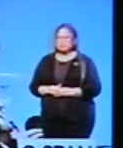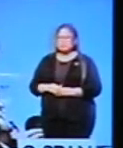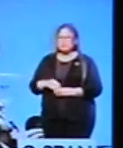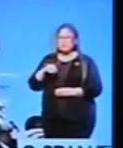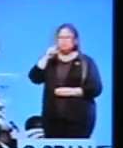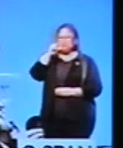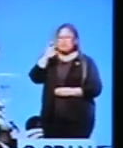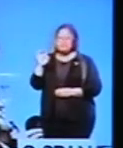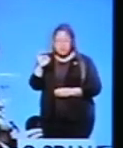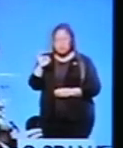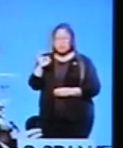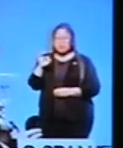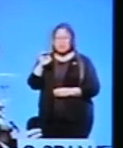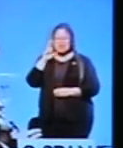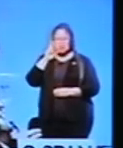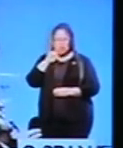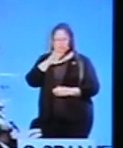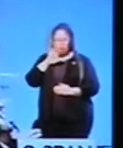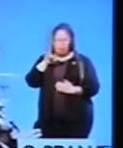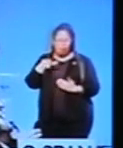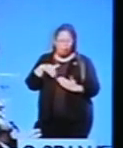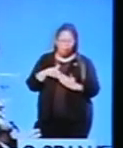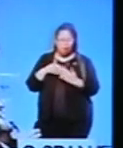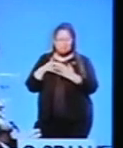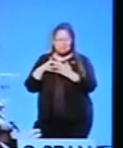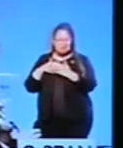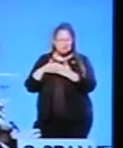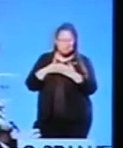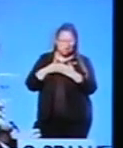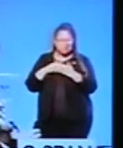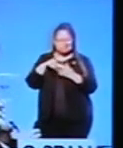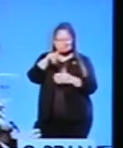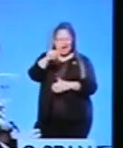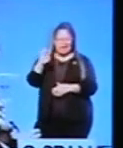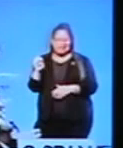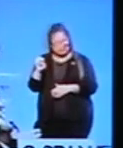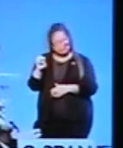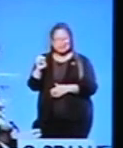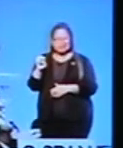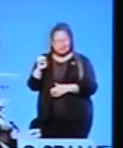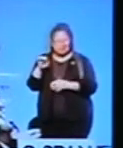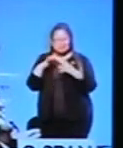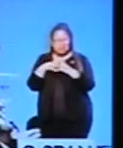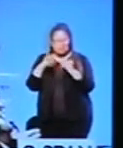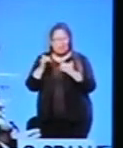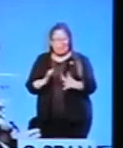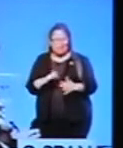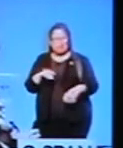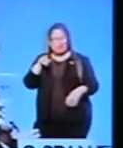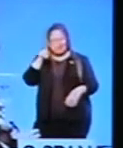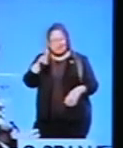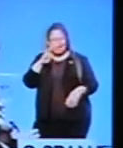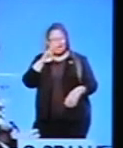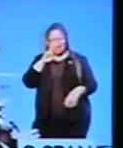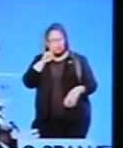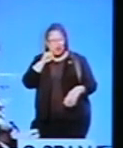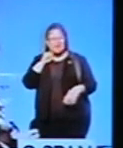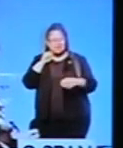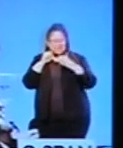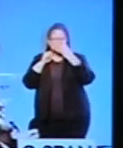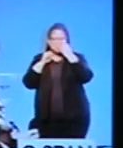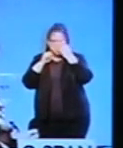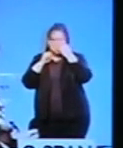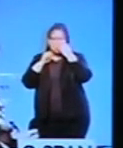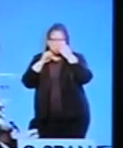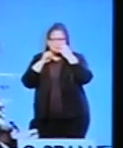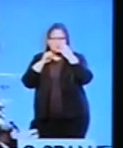George Floyd was an all-American tight end. George Floyd was a power forward, was my